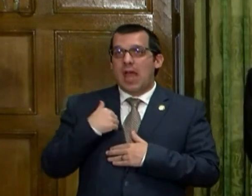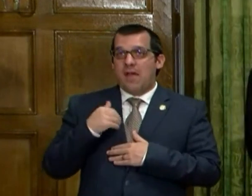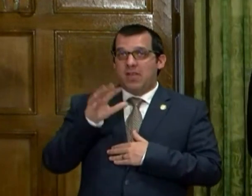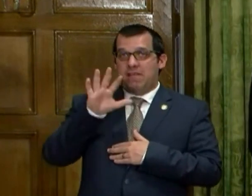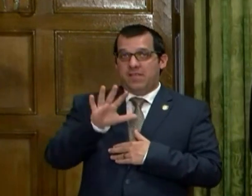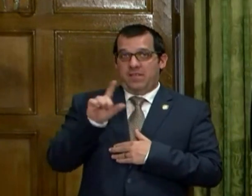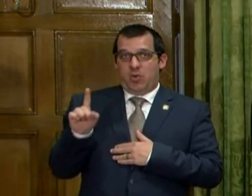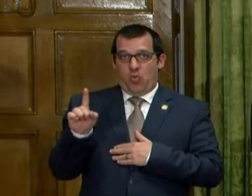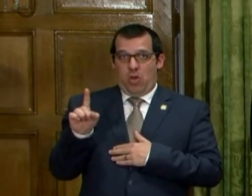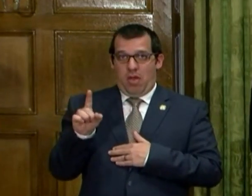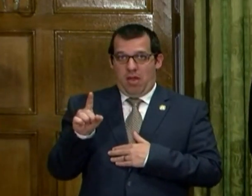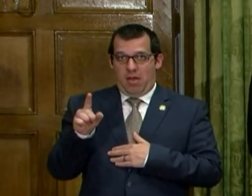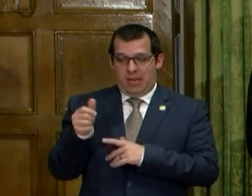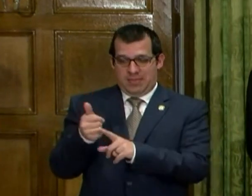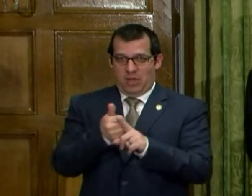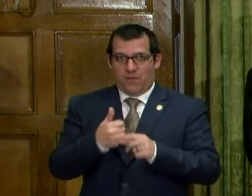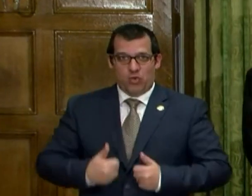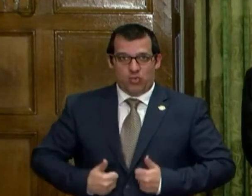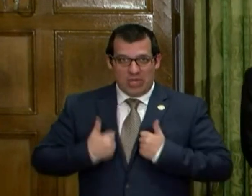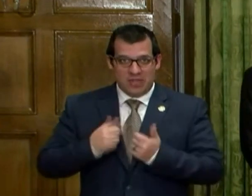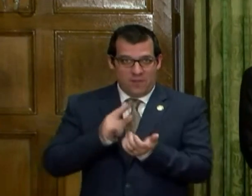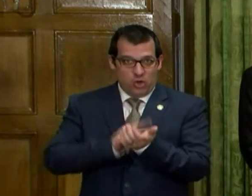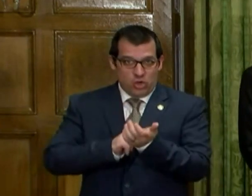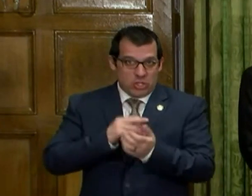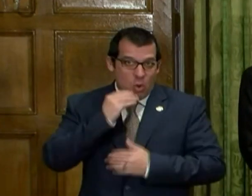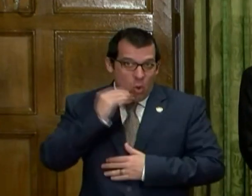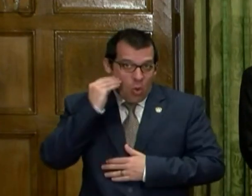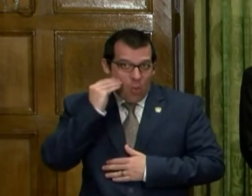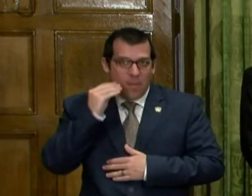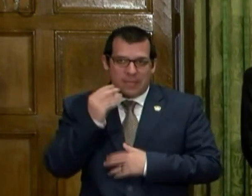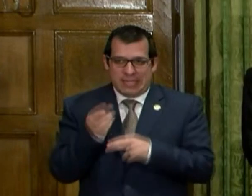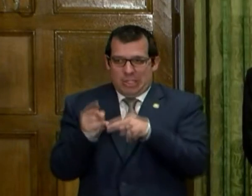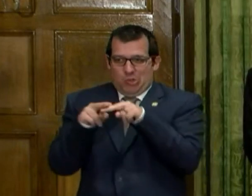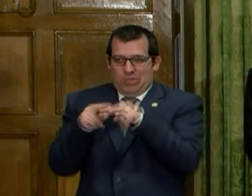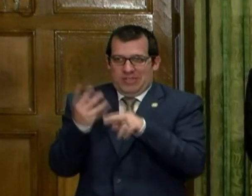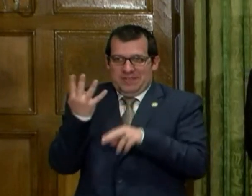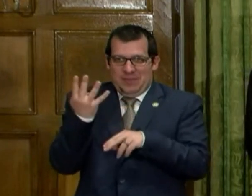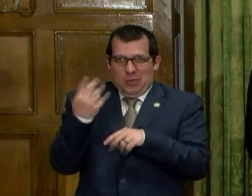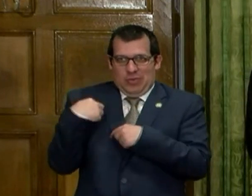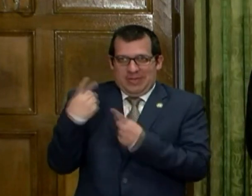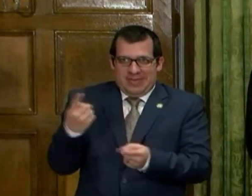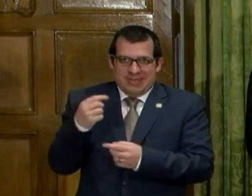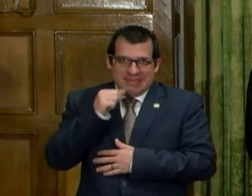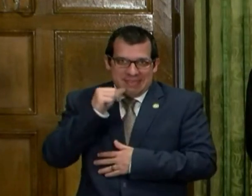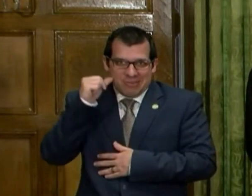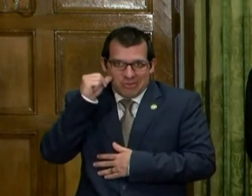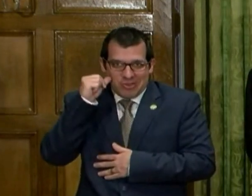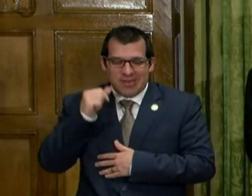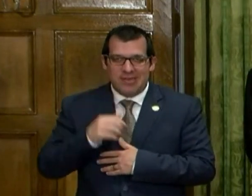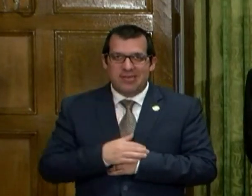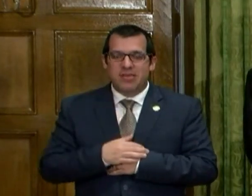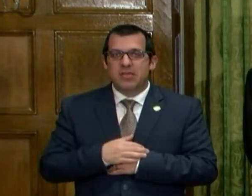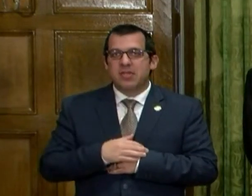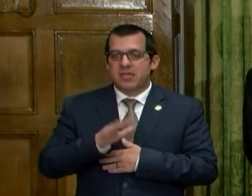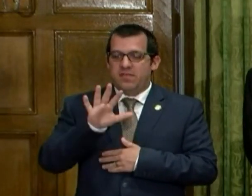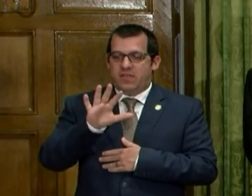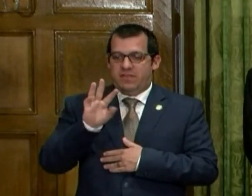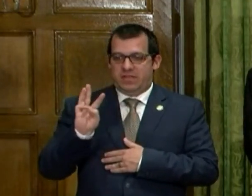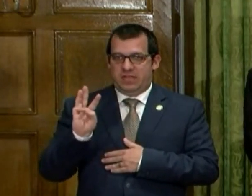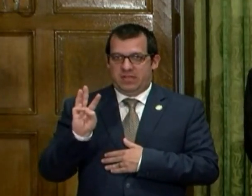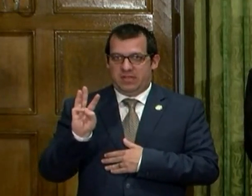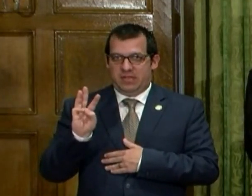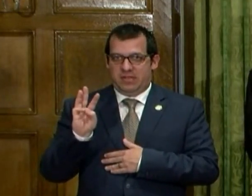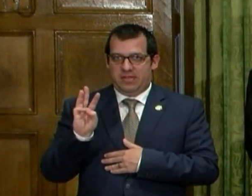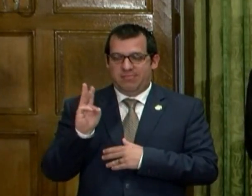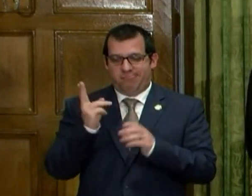who are residents of nursing homes. That's up 4 from yesterday. There are 56 who are